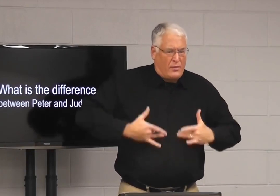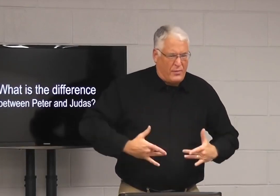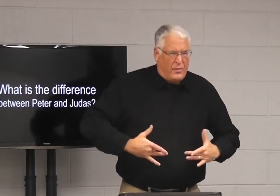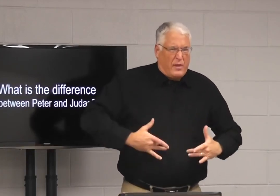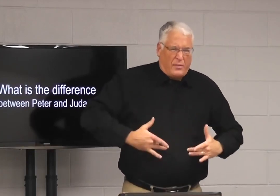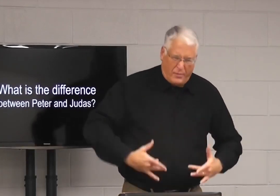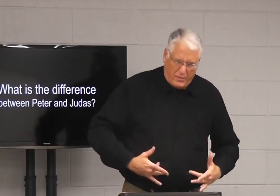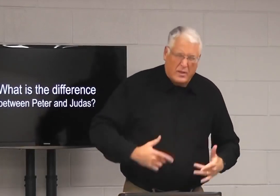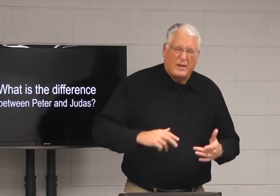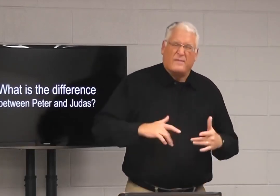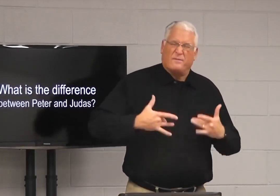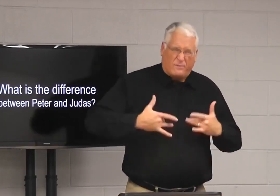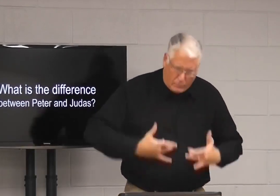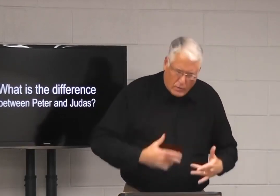more depressed.